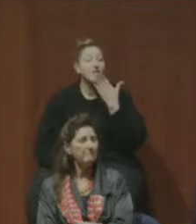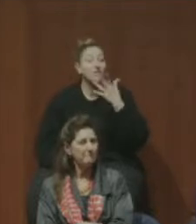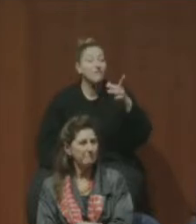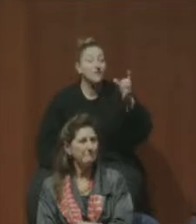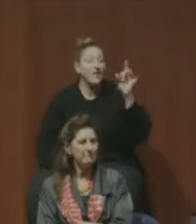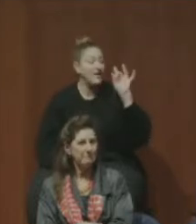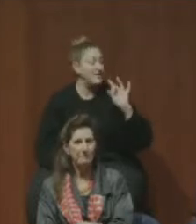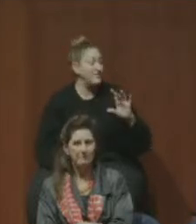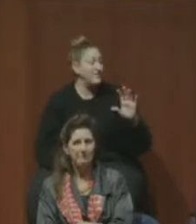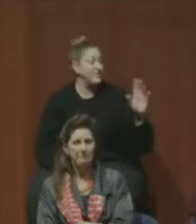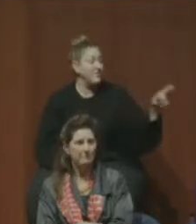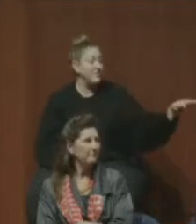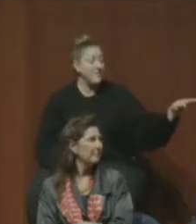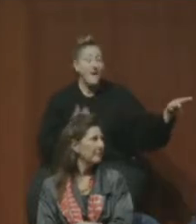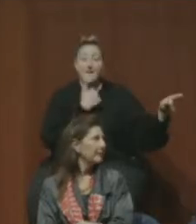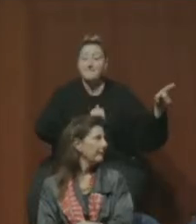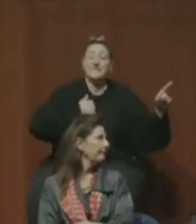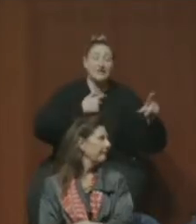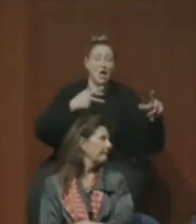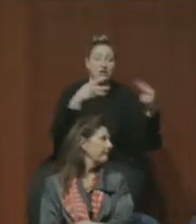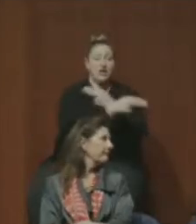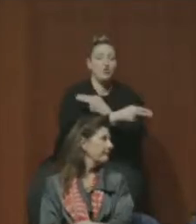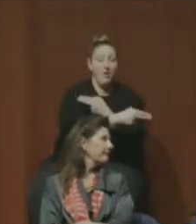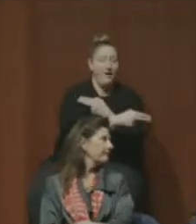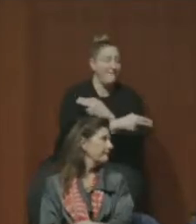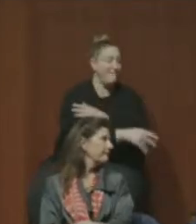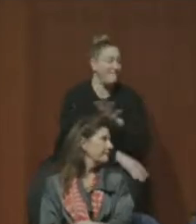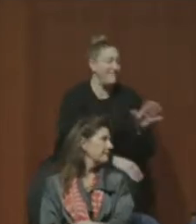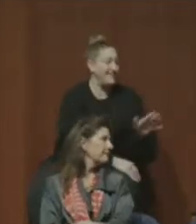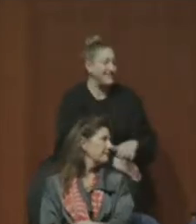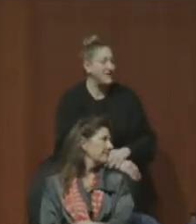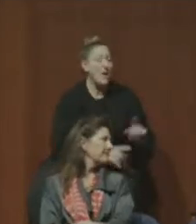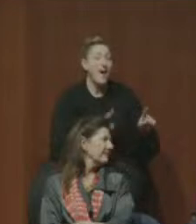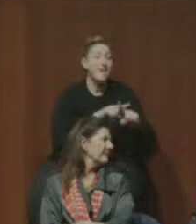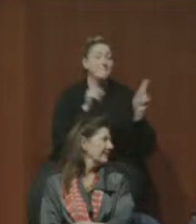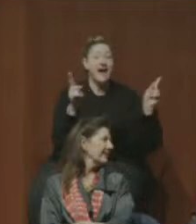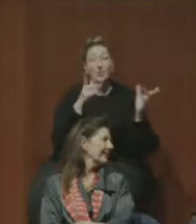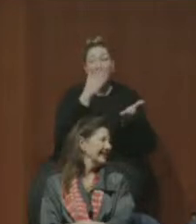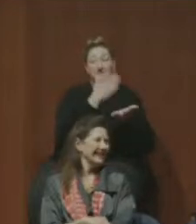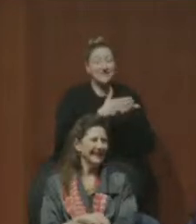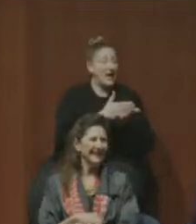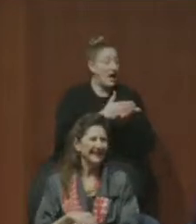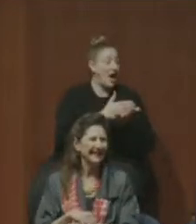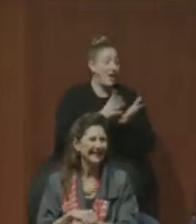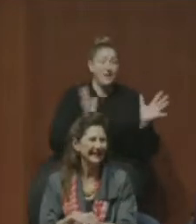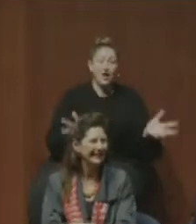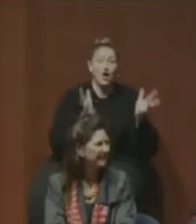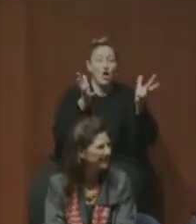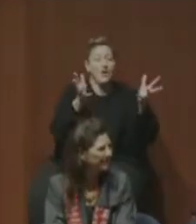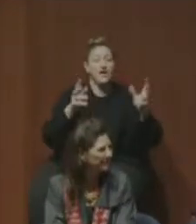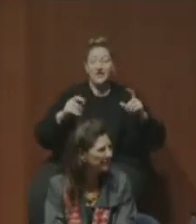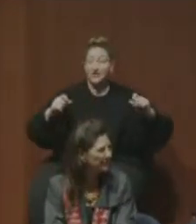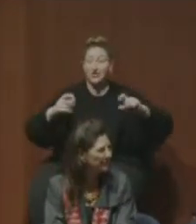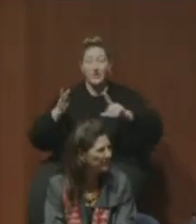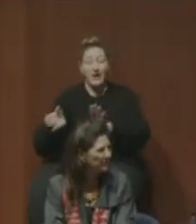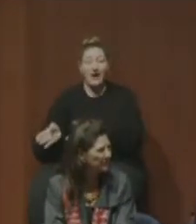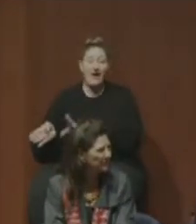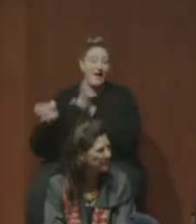Thank you. So sorry to end us, but I'm not going to end us. In fact, I'm going to encourage us to segue